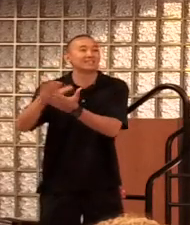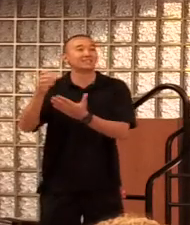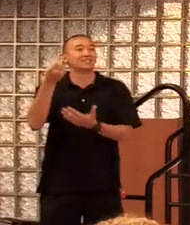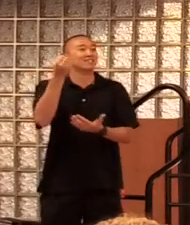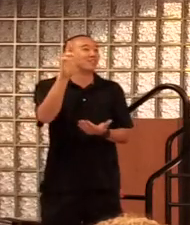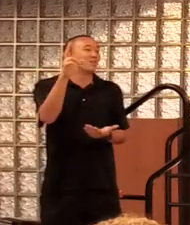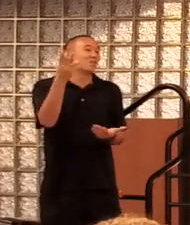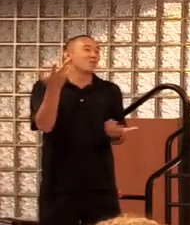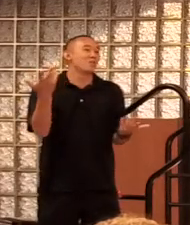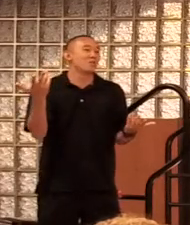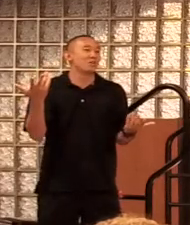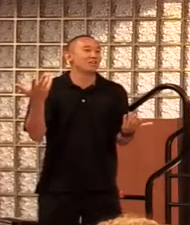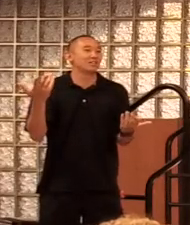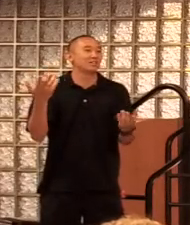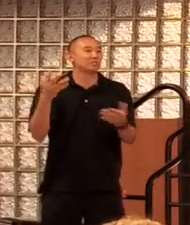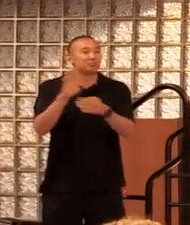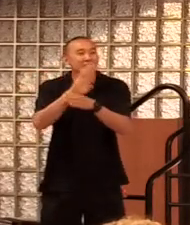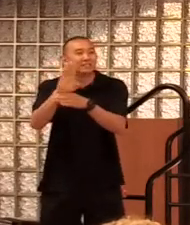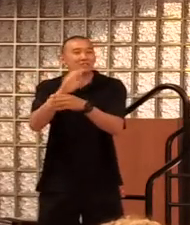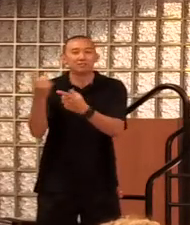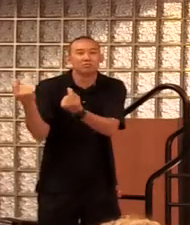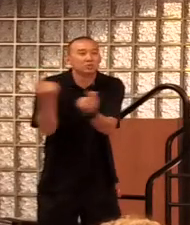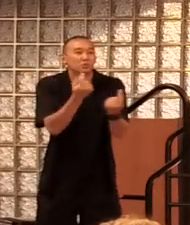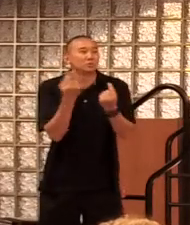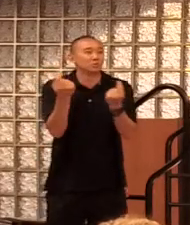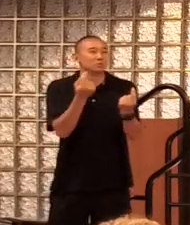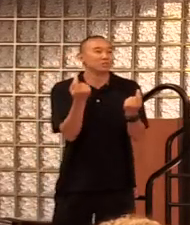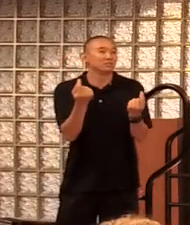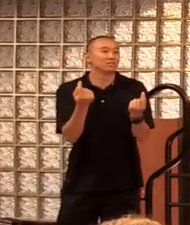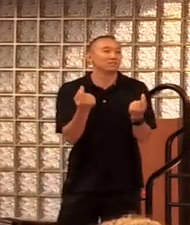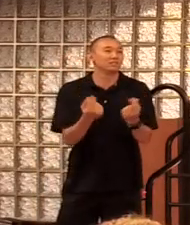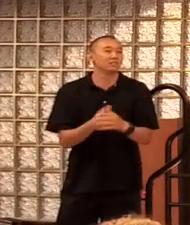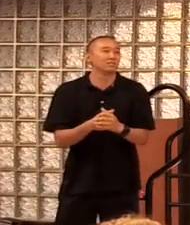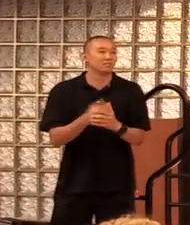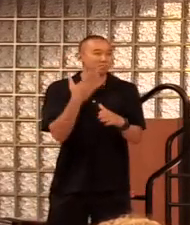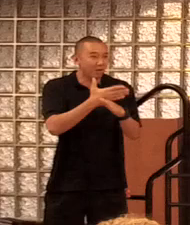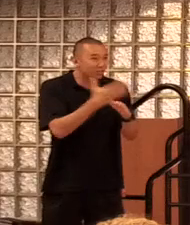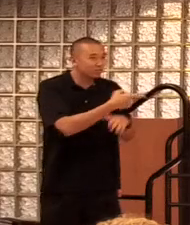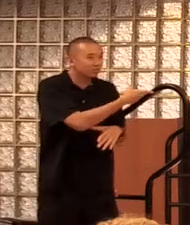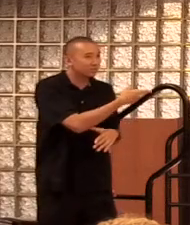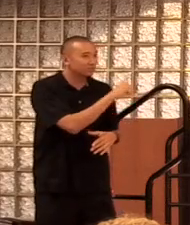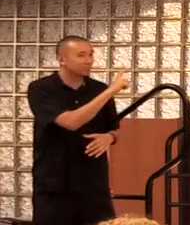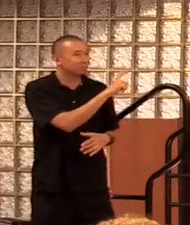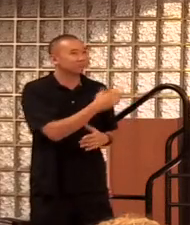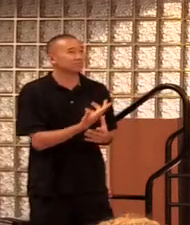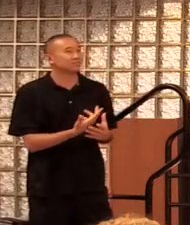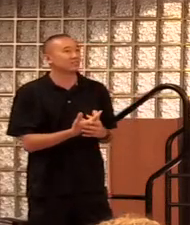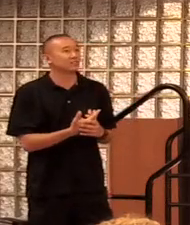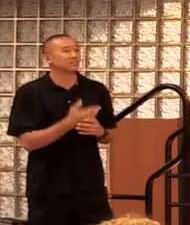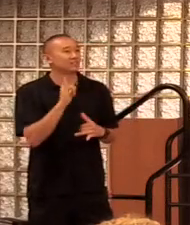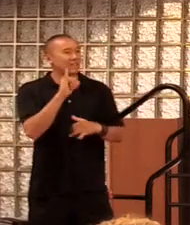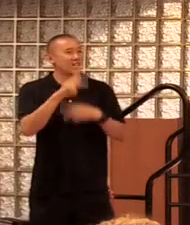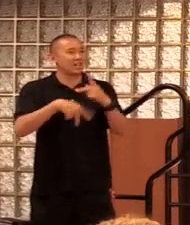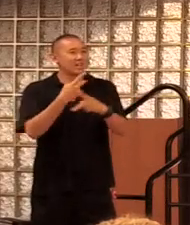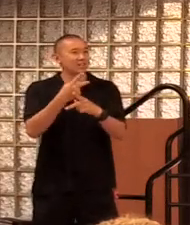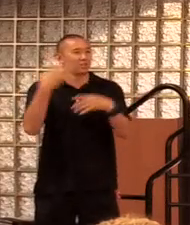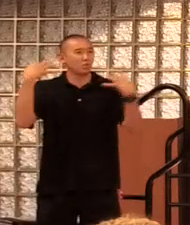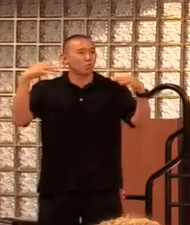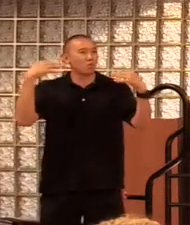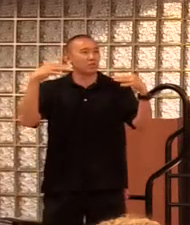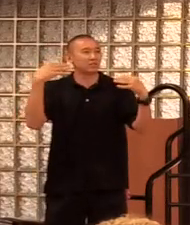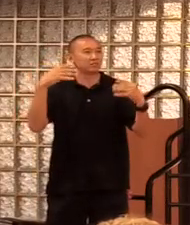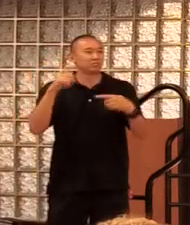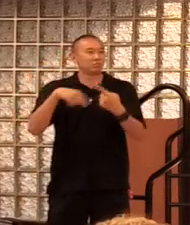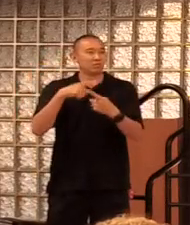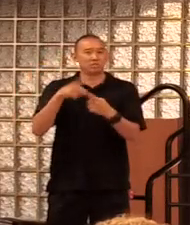are cleaning or they're busy doing things around the house. Does that bother you? Is it noisy? Is that kind of noise